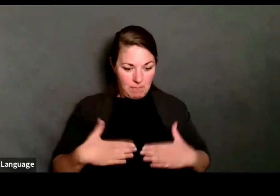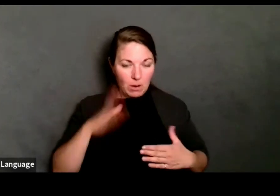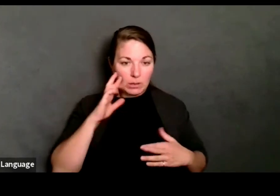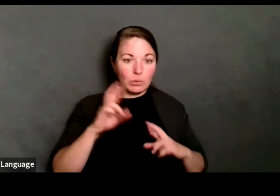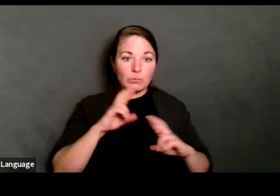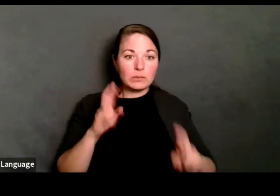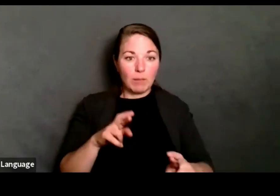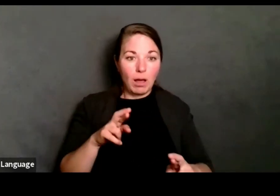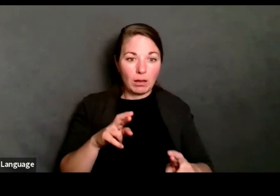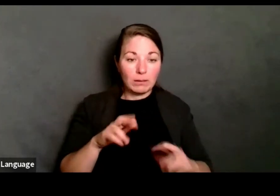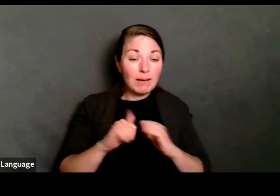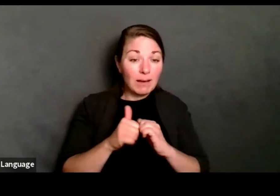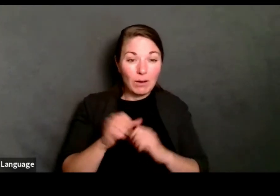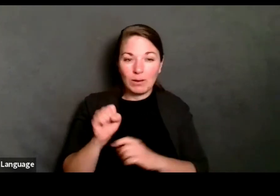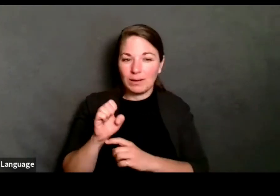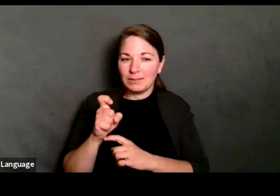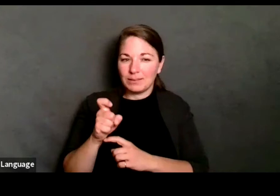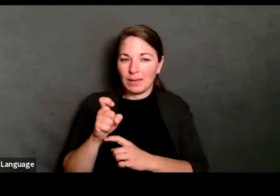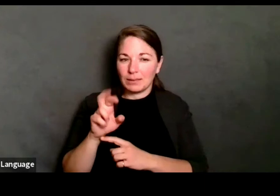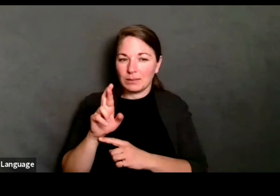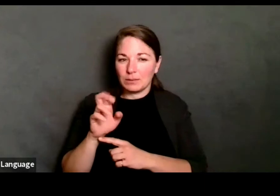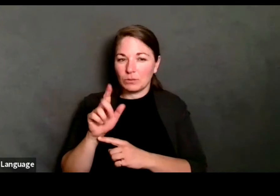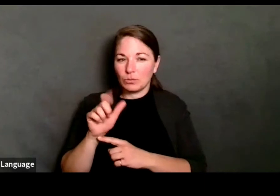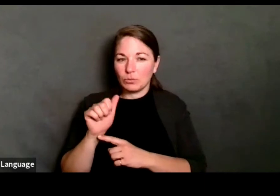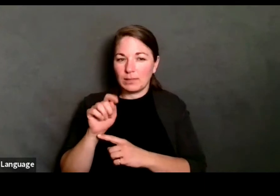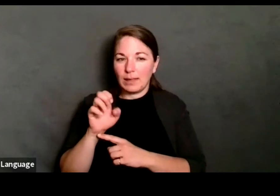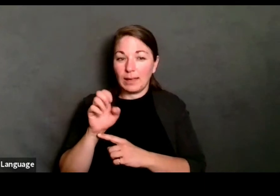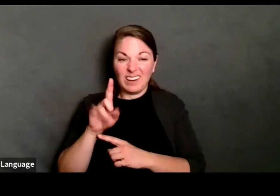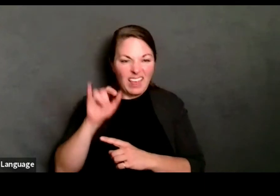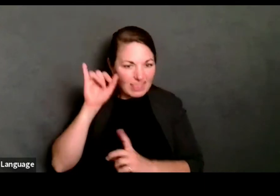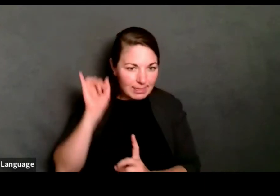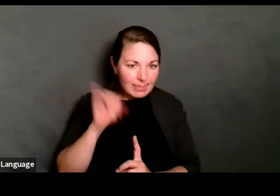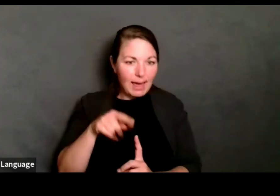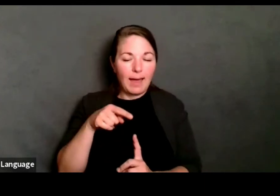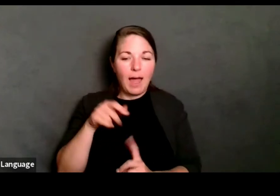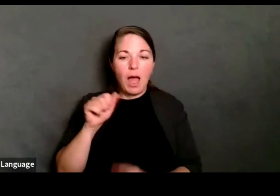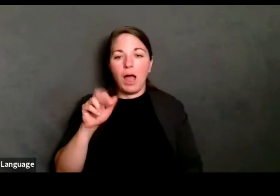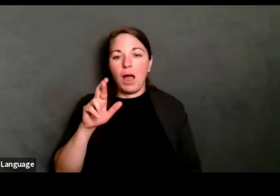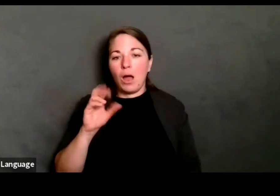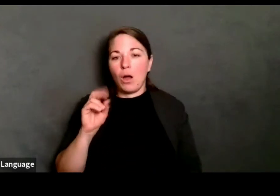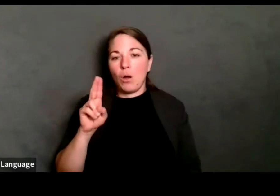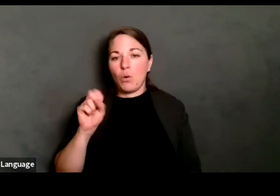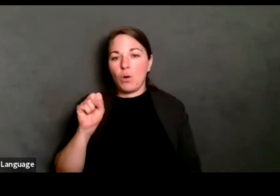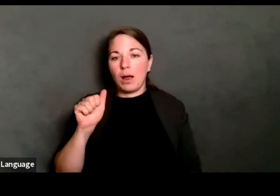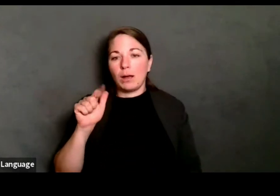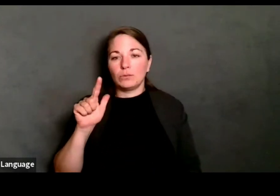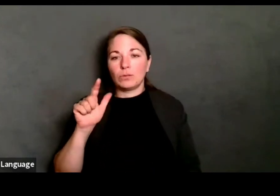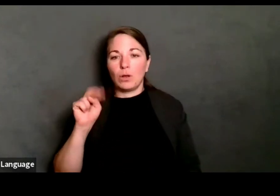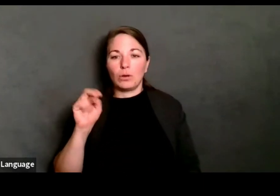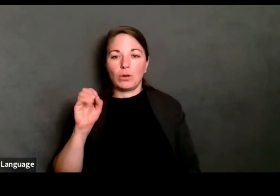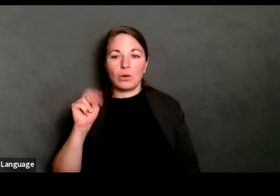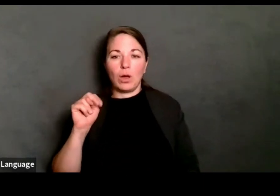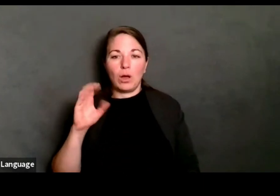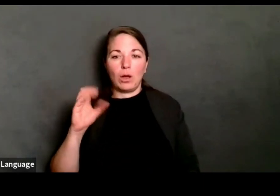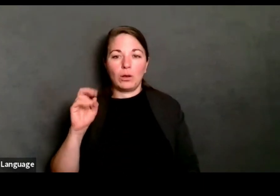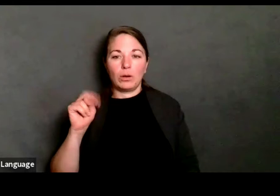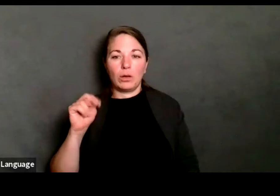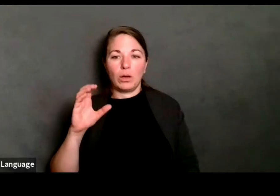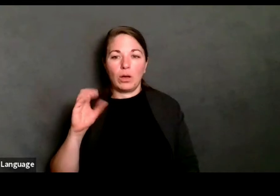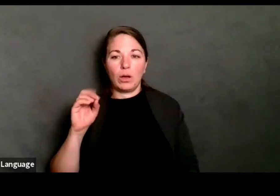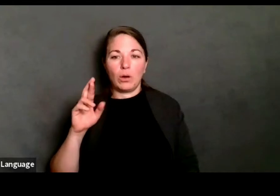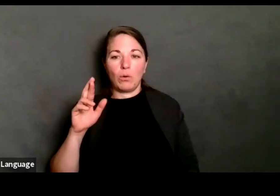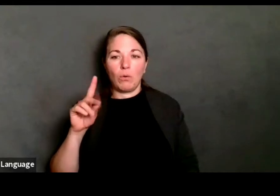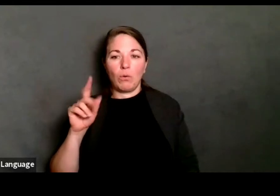response, and that is arousal nonconcordance. Arousal nonconcordance explains why